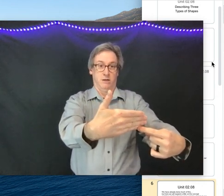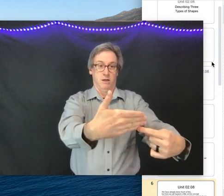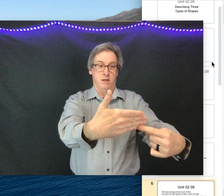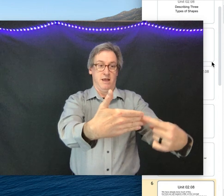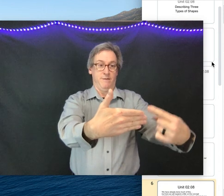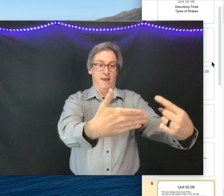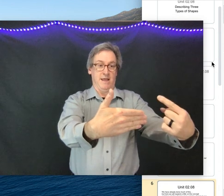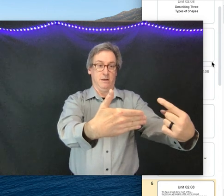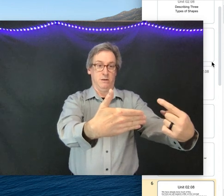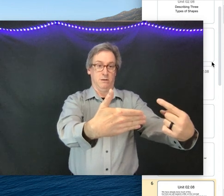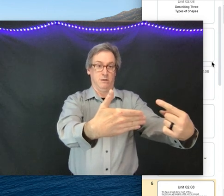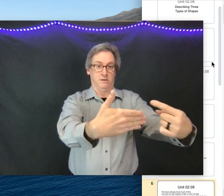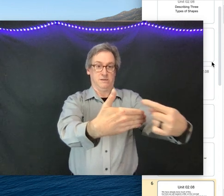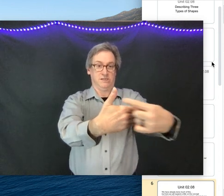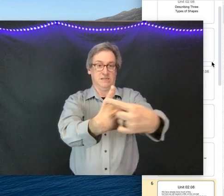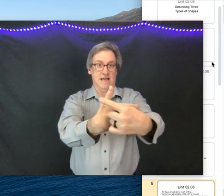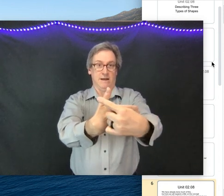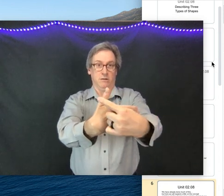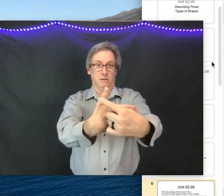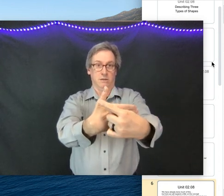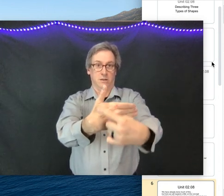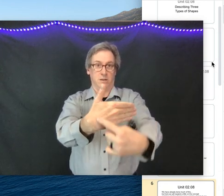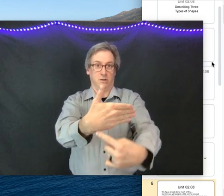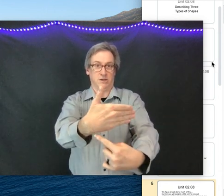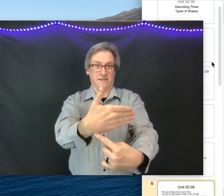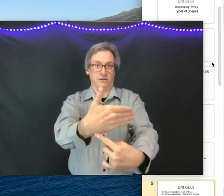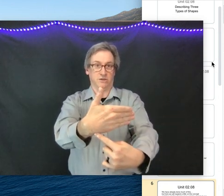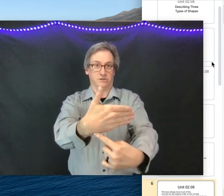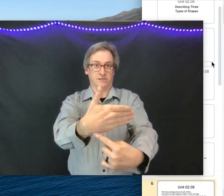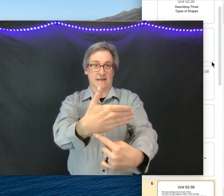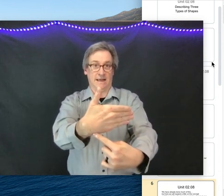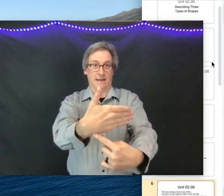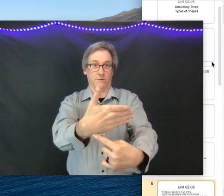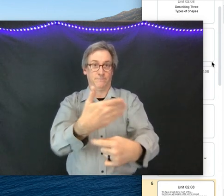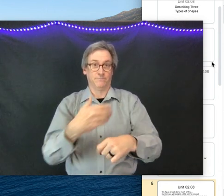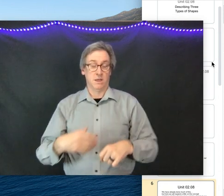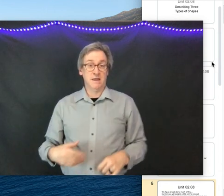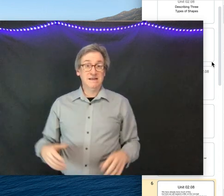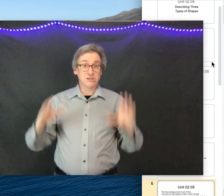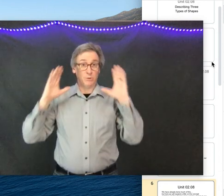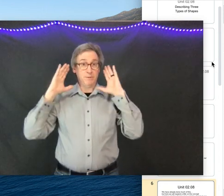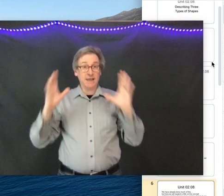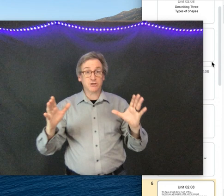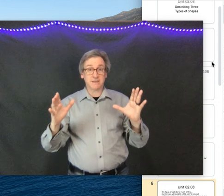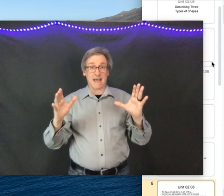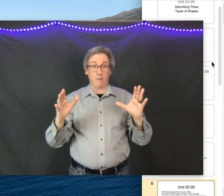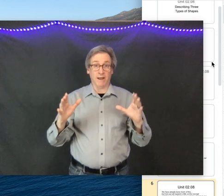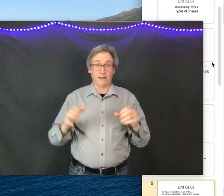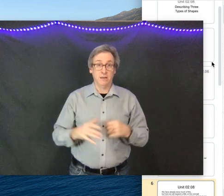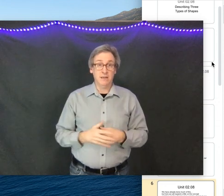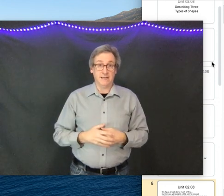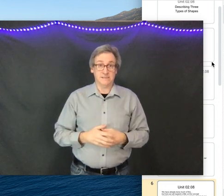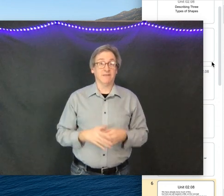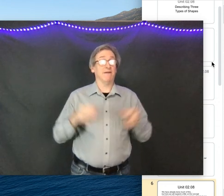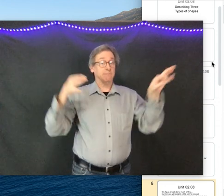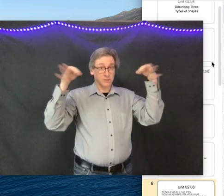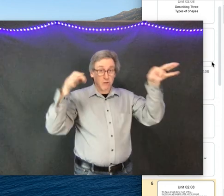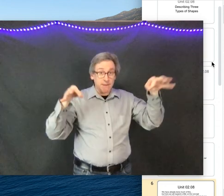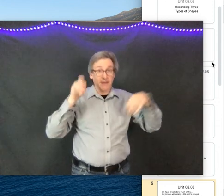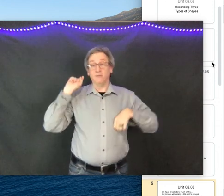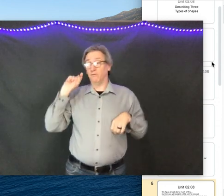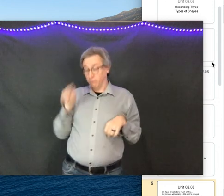right? And Maine, Seattle, Los Angeles, or San Diego. So picture it that way. It's like if